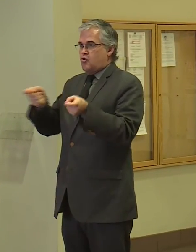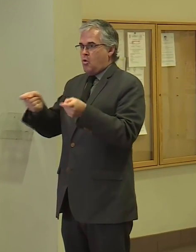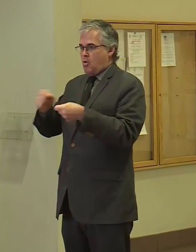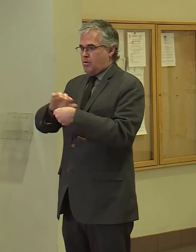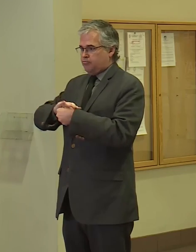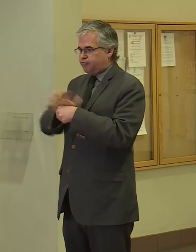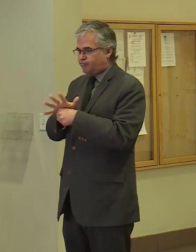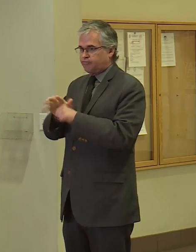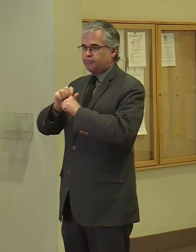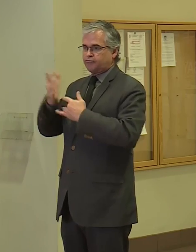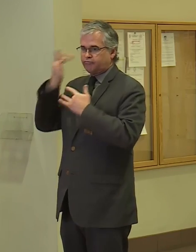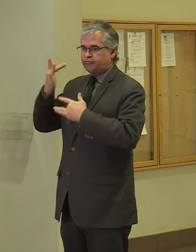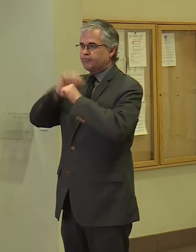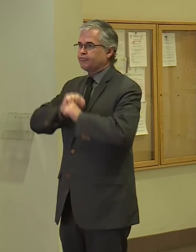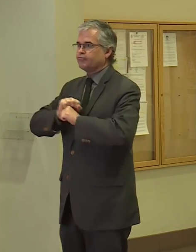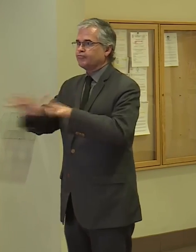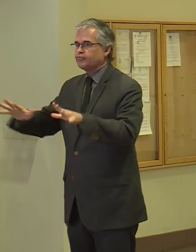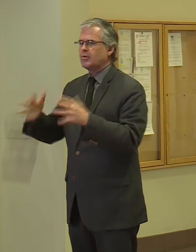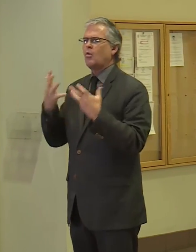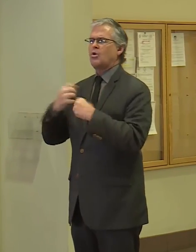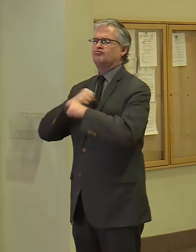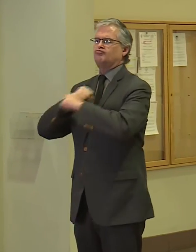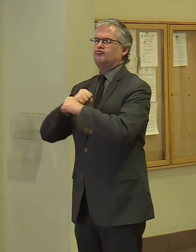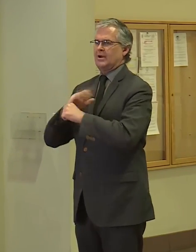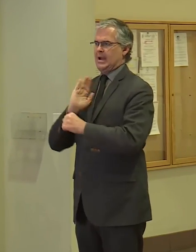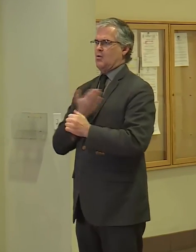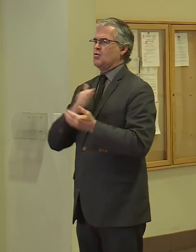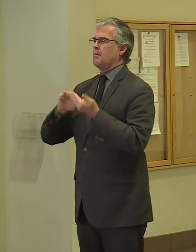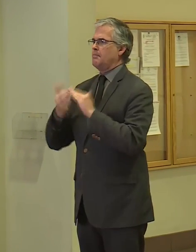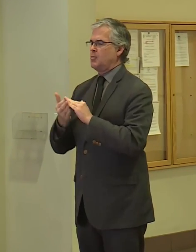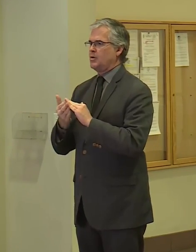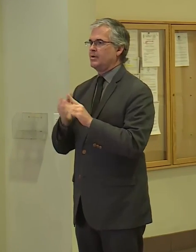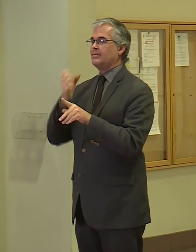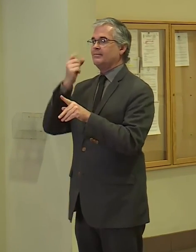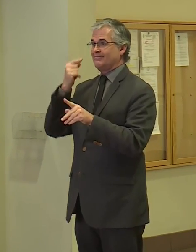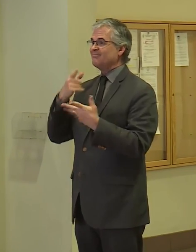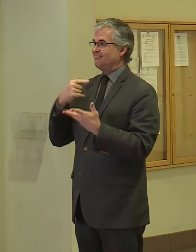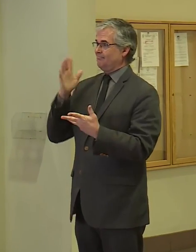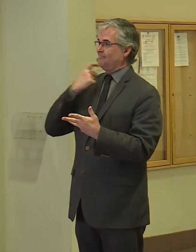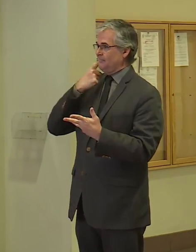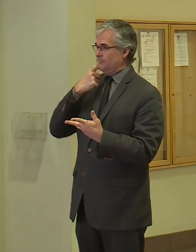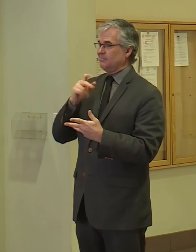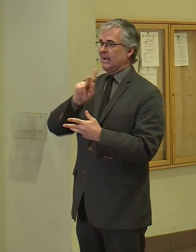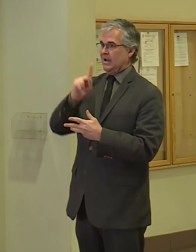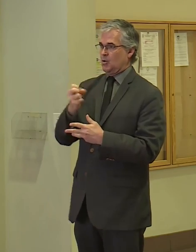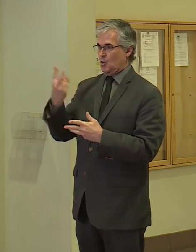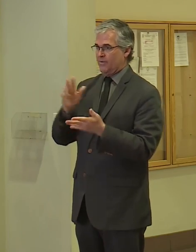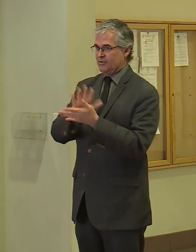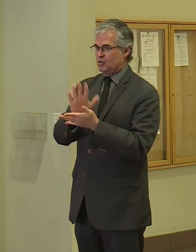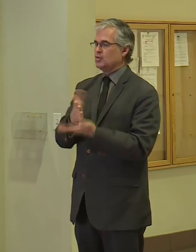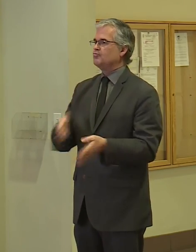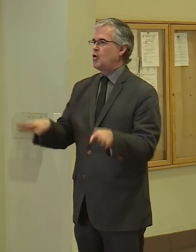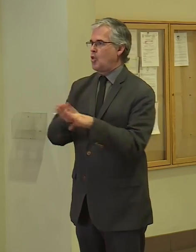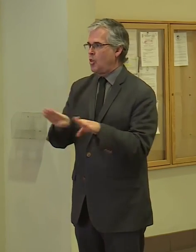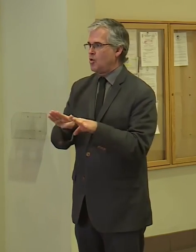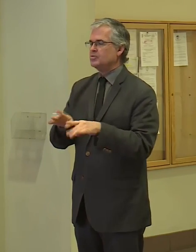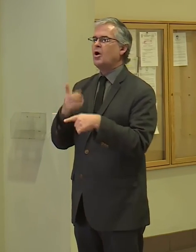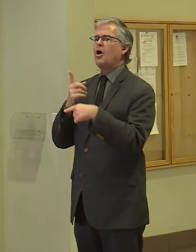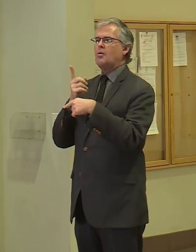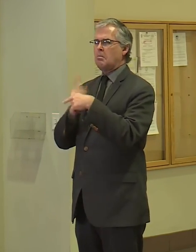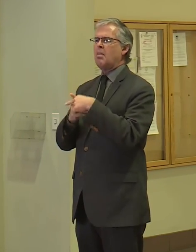keep our community safe including closing our K through 12 schools and recommending that we follow social